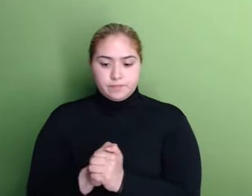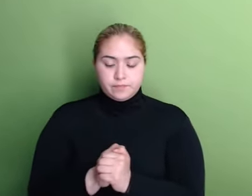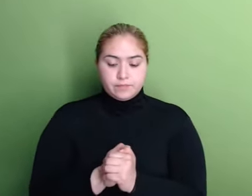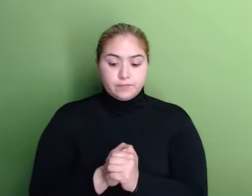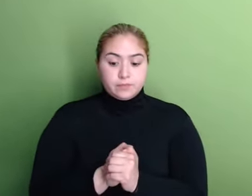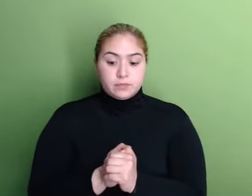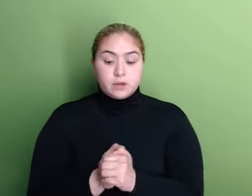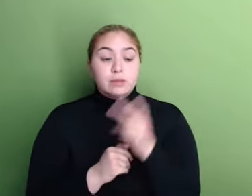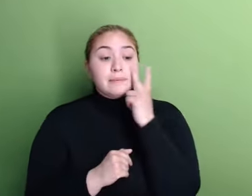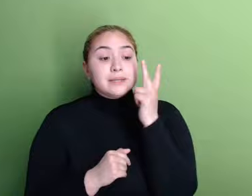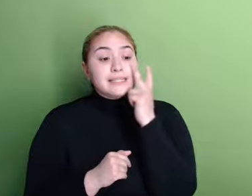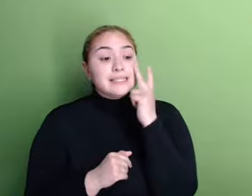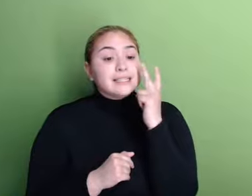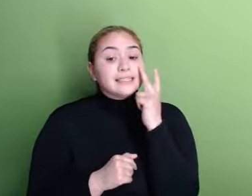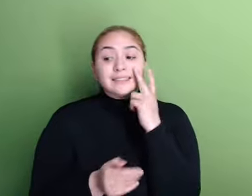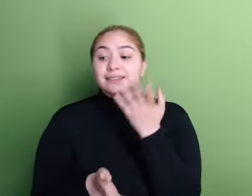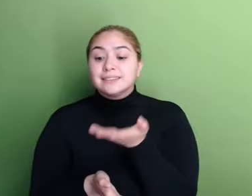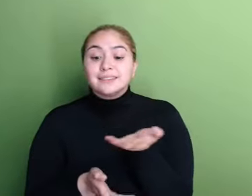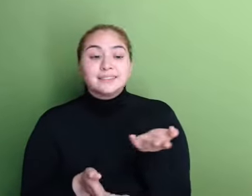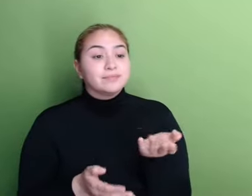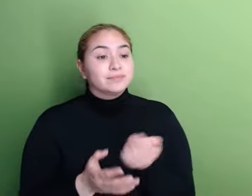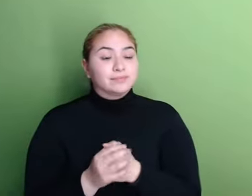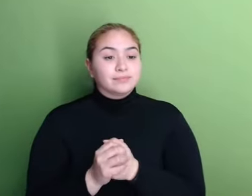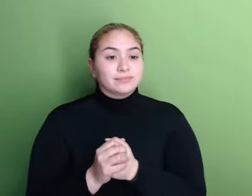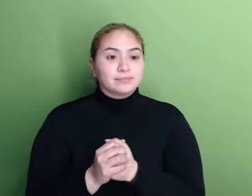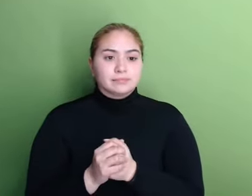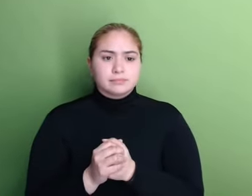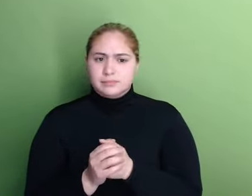So let me see somebody's endoderm. That's not endoderm.